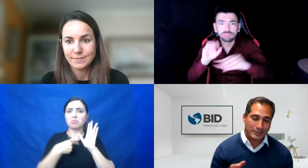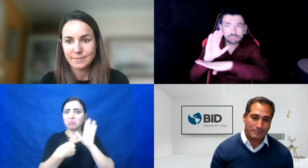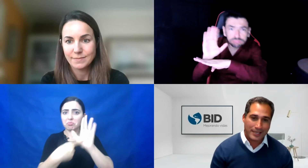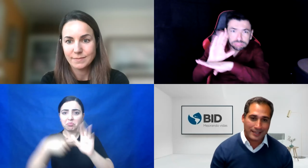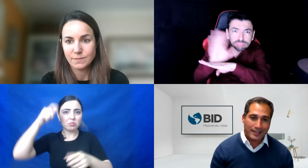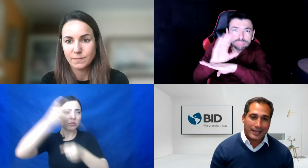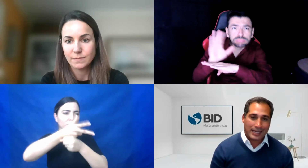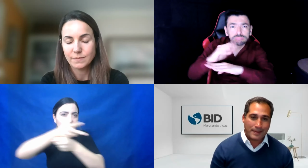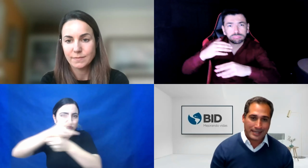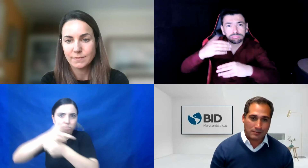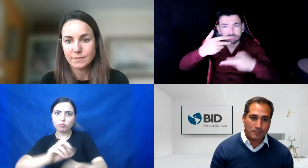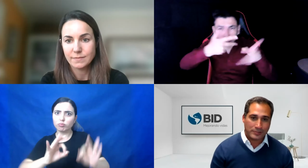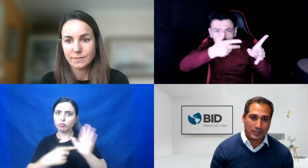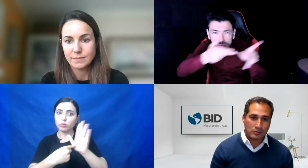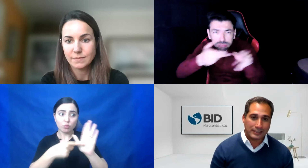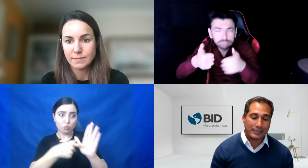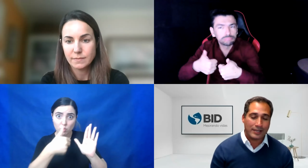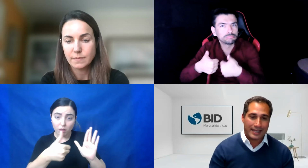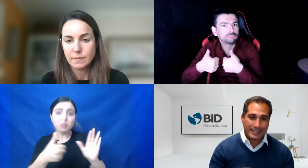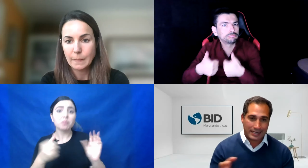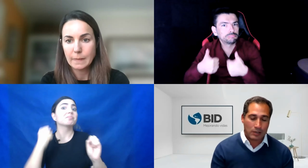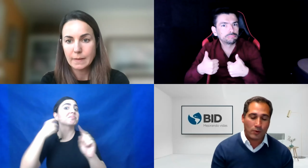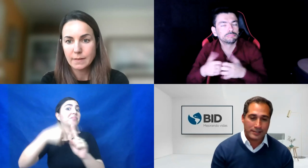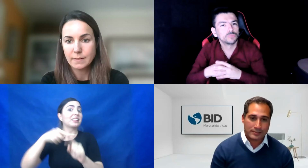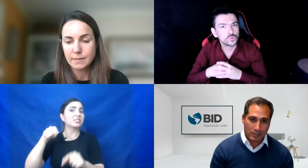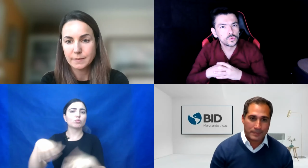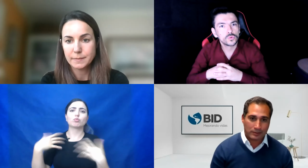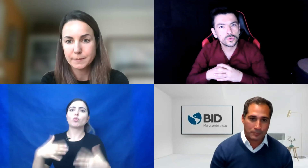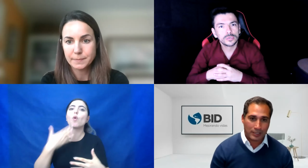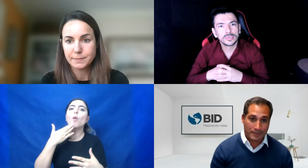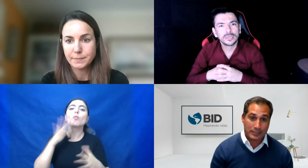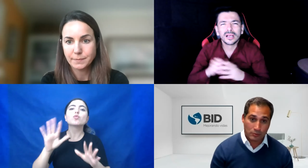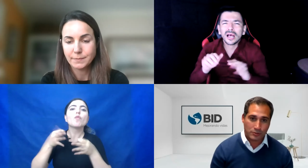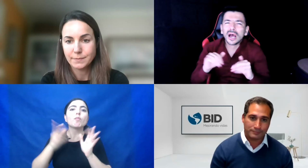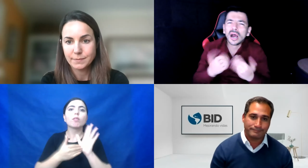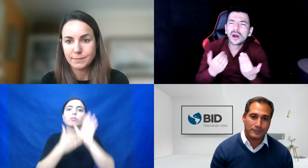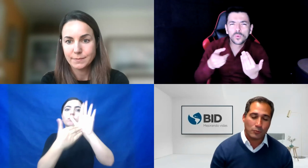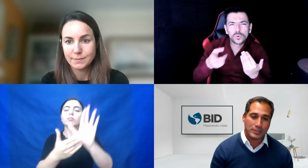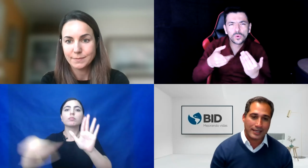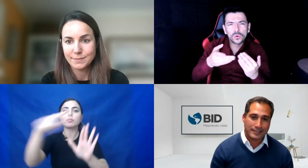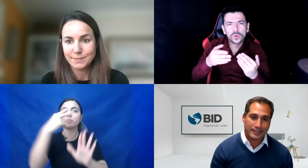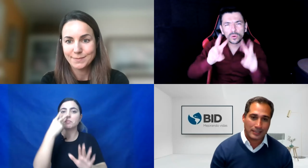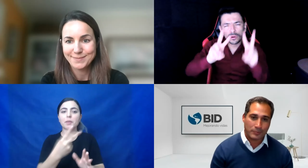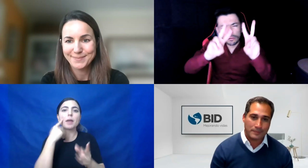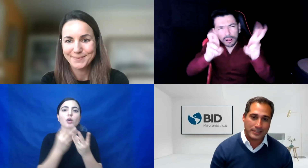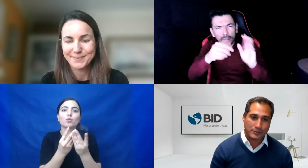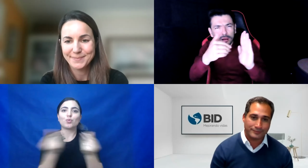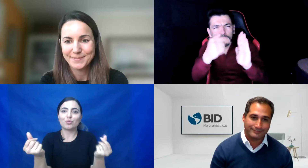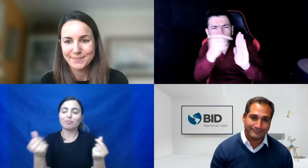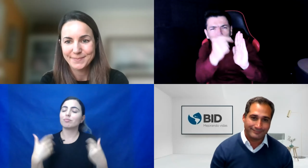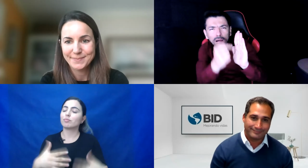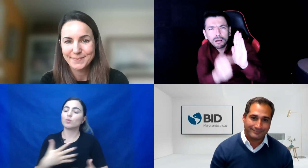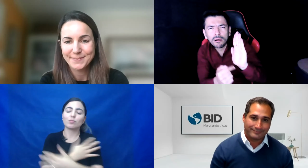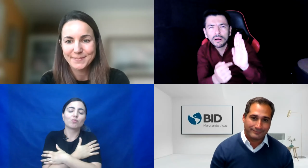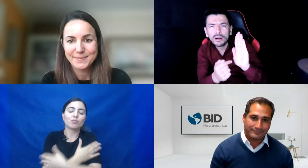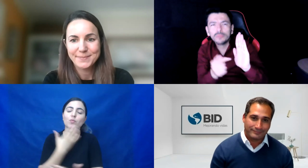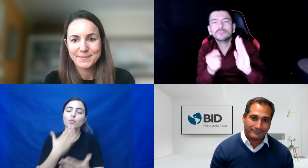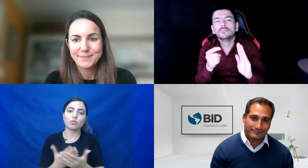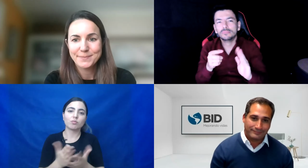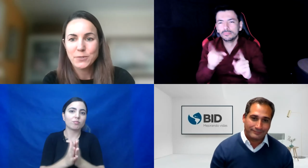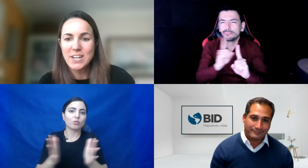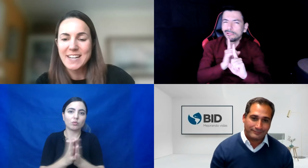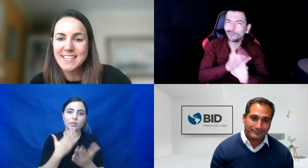this excellent documentary and the awareness that he's created regarding this